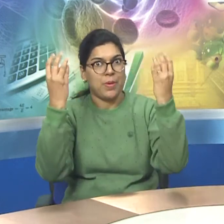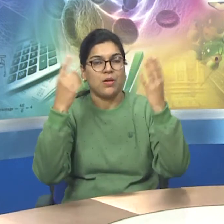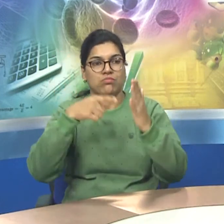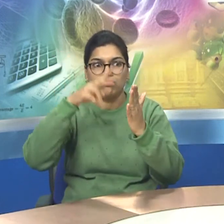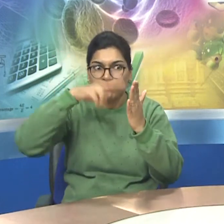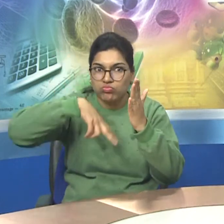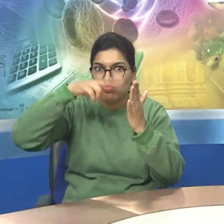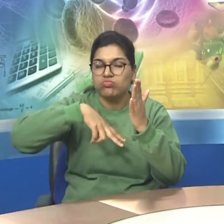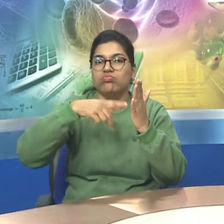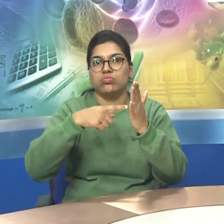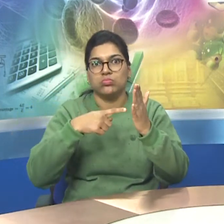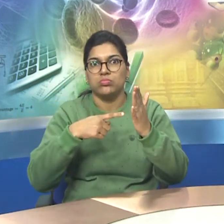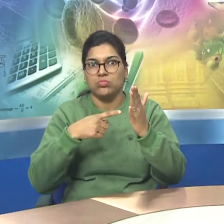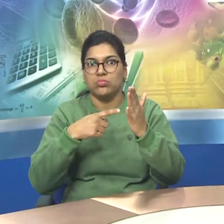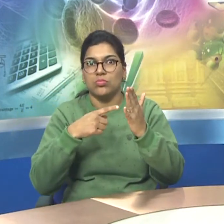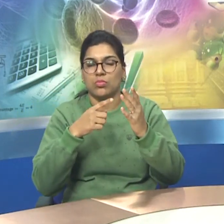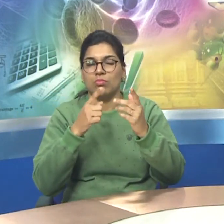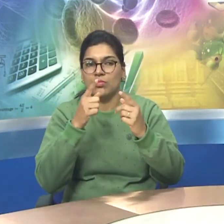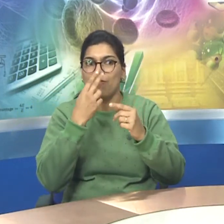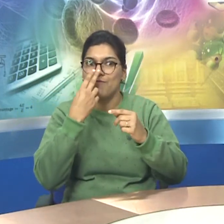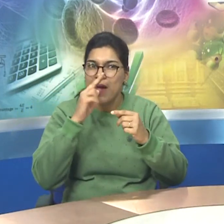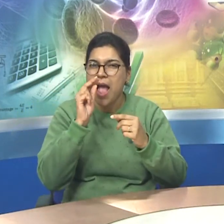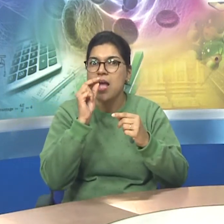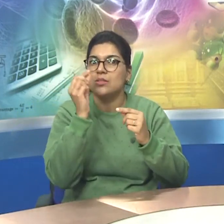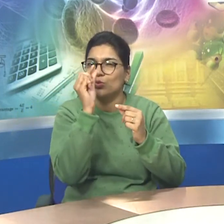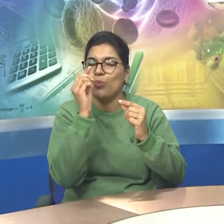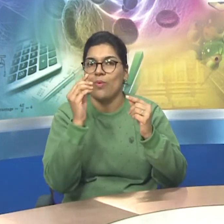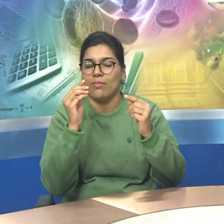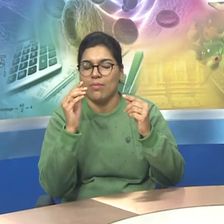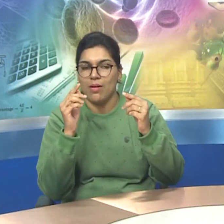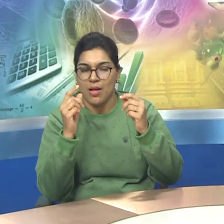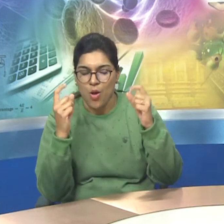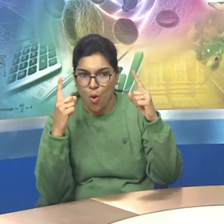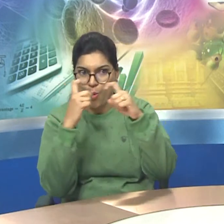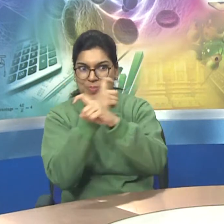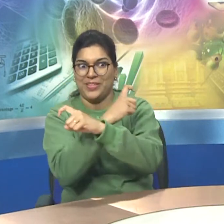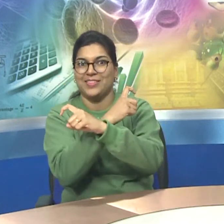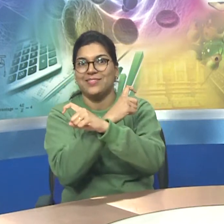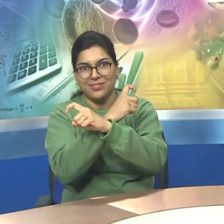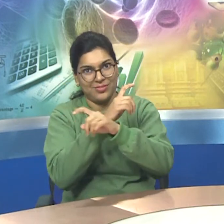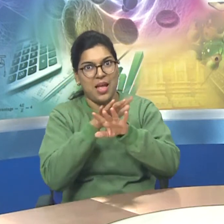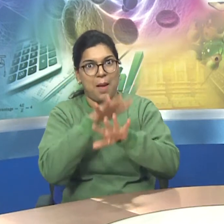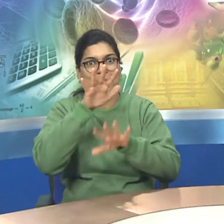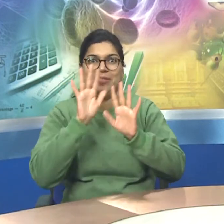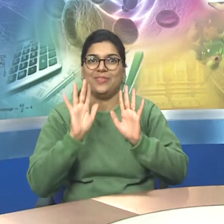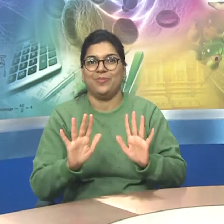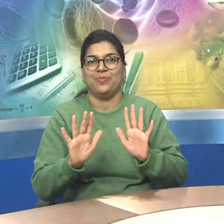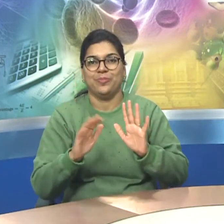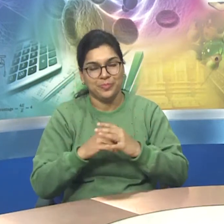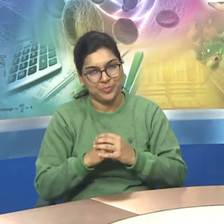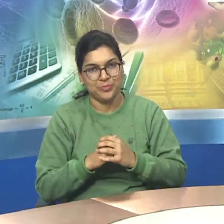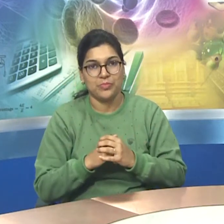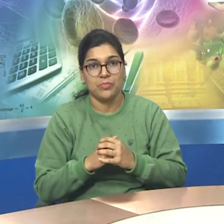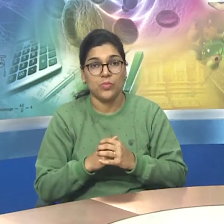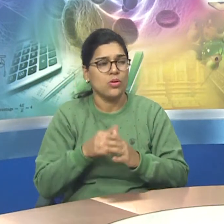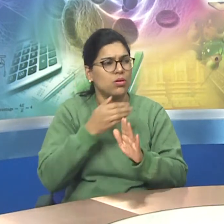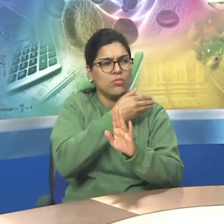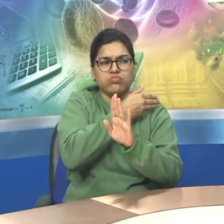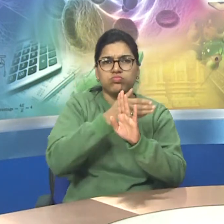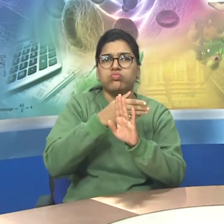just understood, and beside that you can find more. Idioms are really having abstract